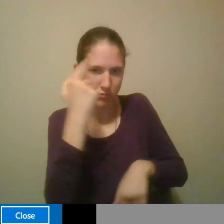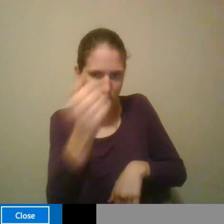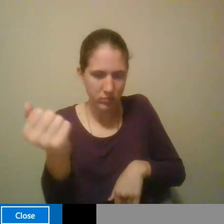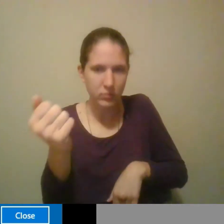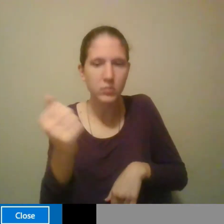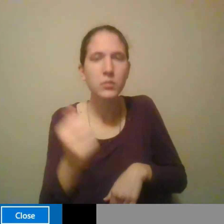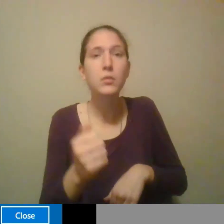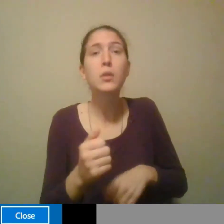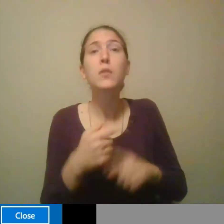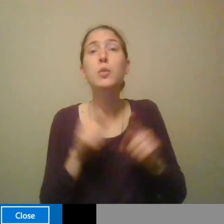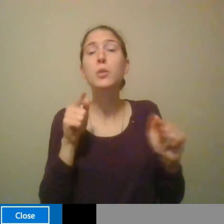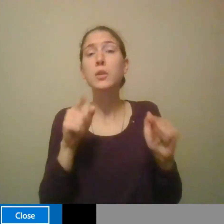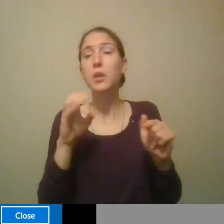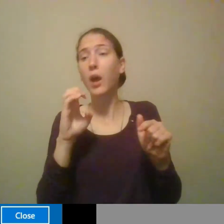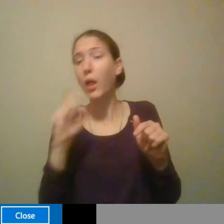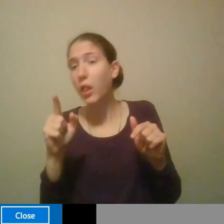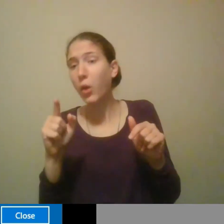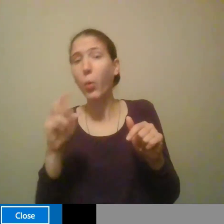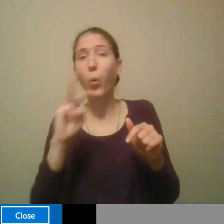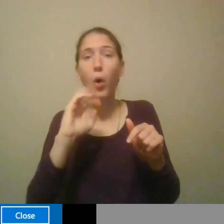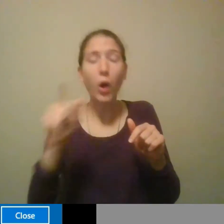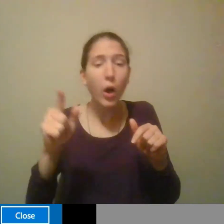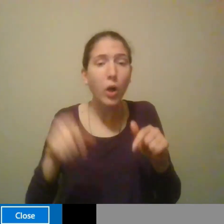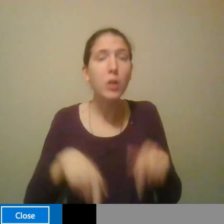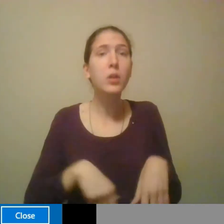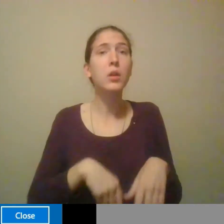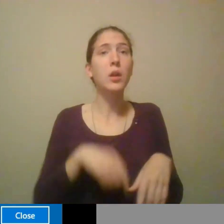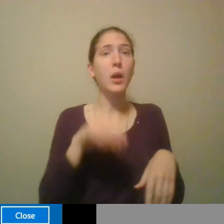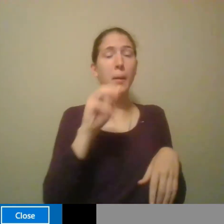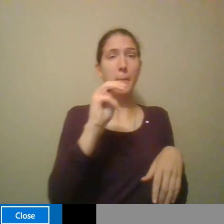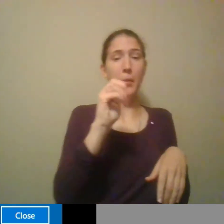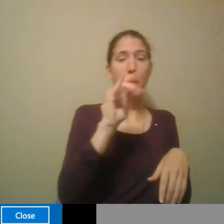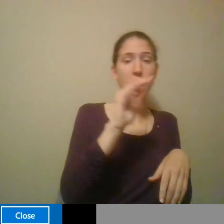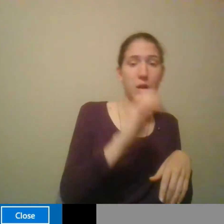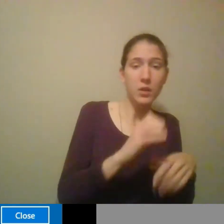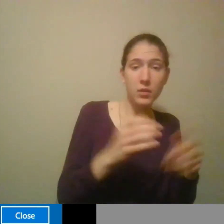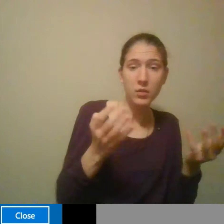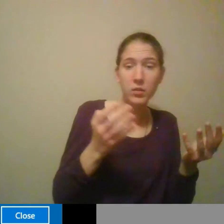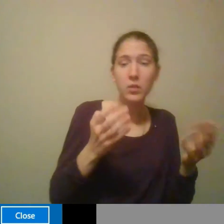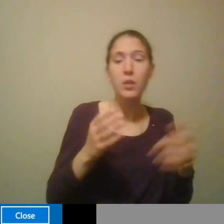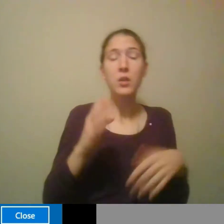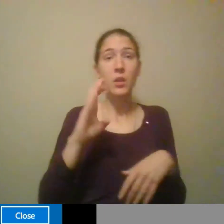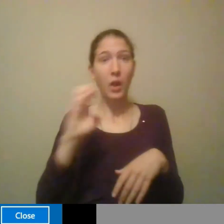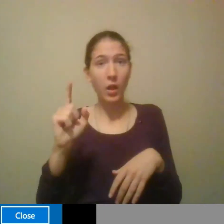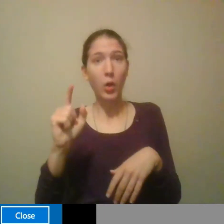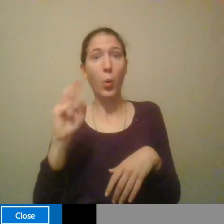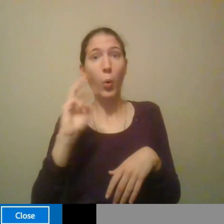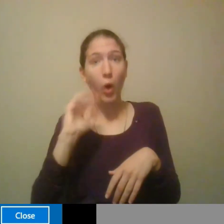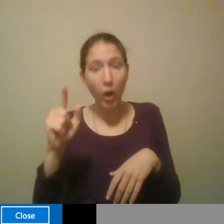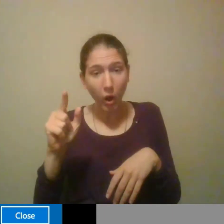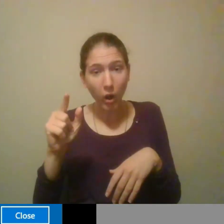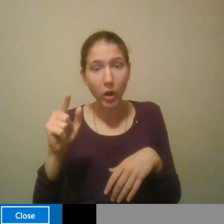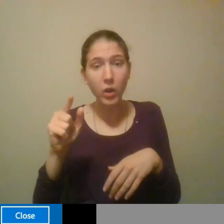cell wall and cell membrane is the cell wall is only in plant cells